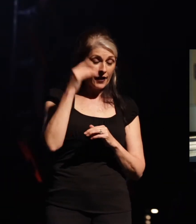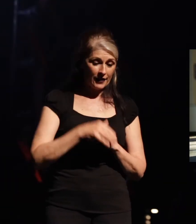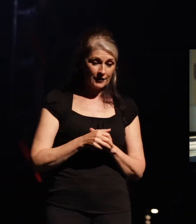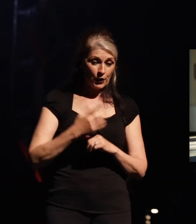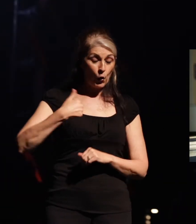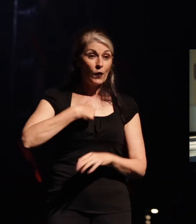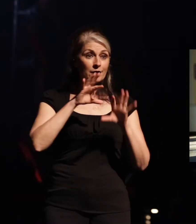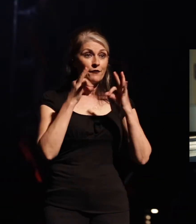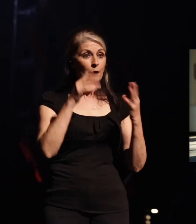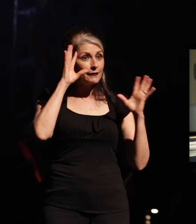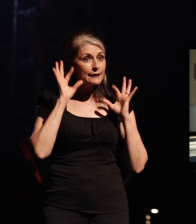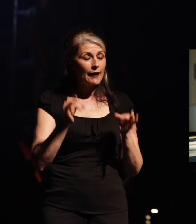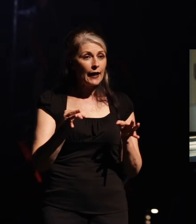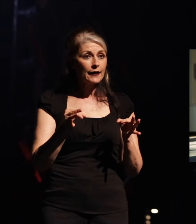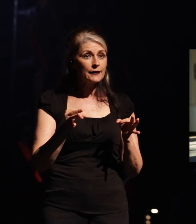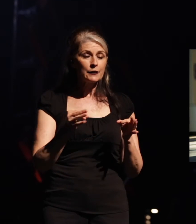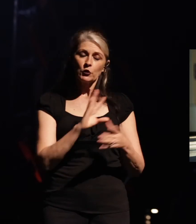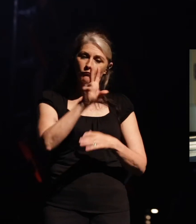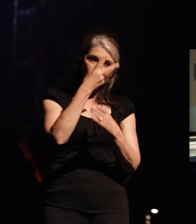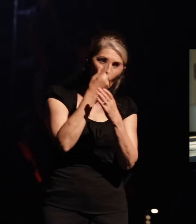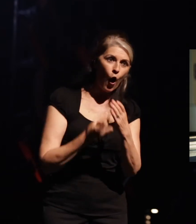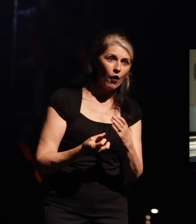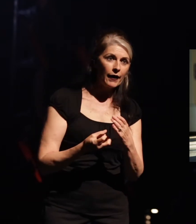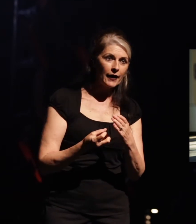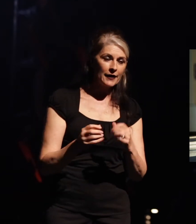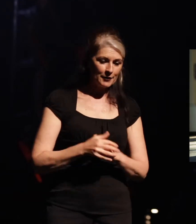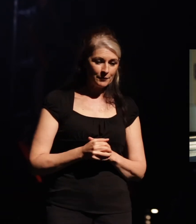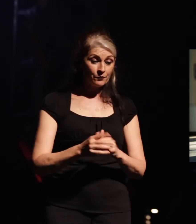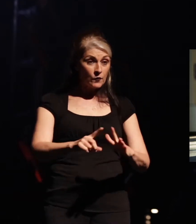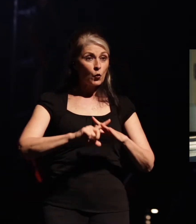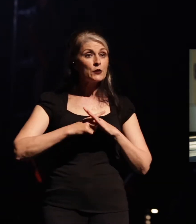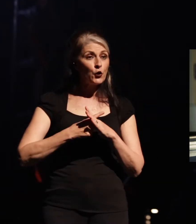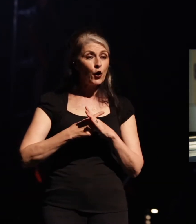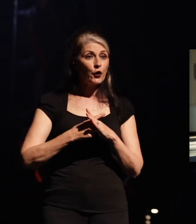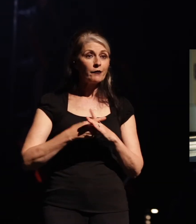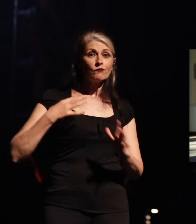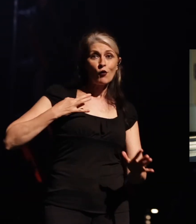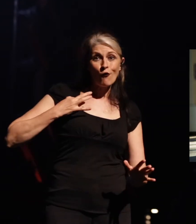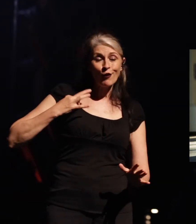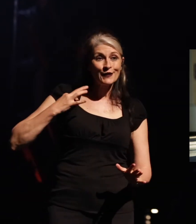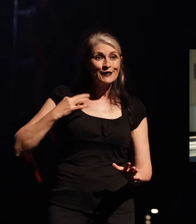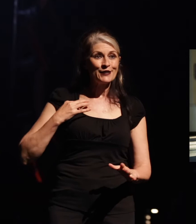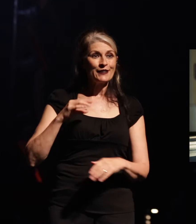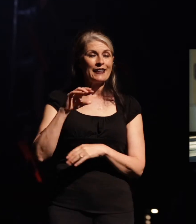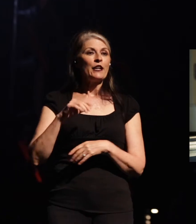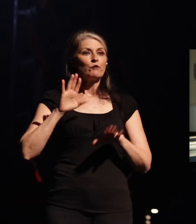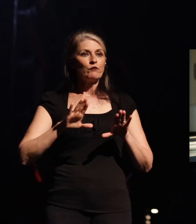family decided to be all in. And we started volunteering in the early childhood ministry.